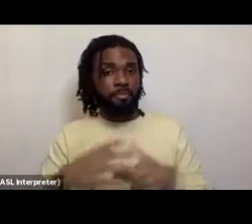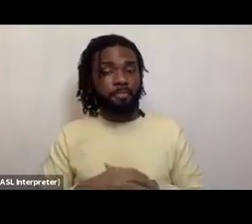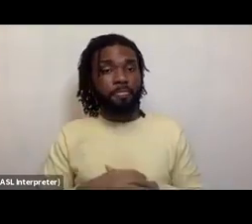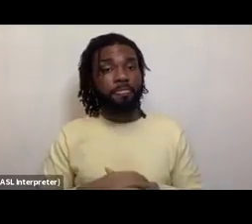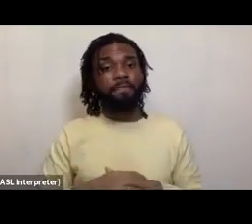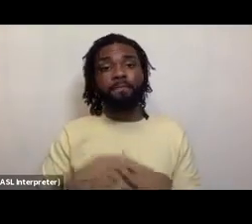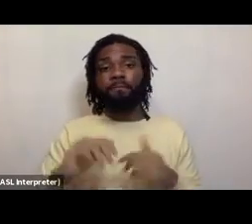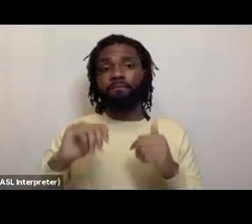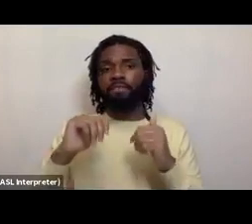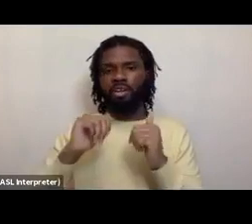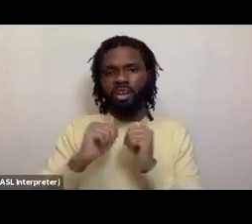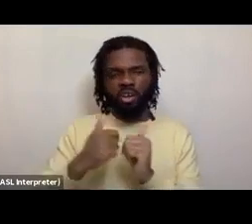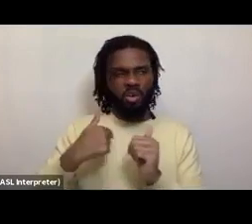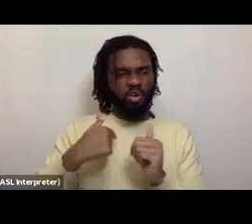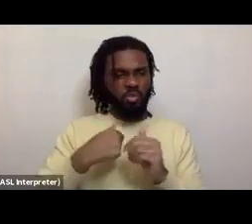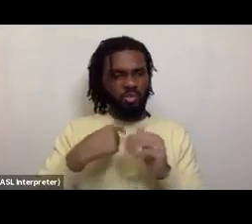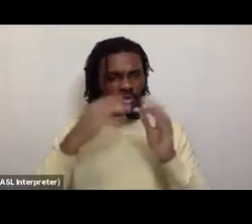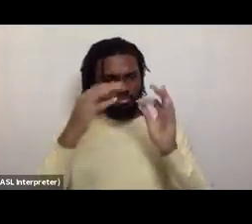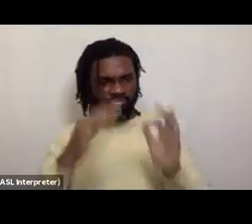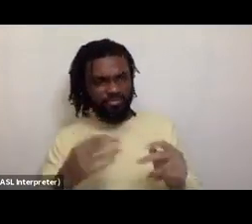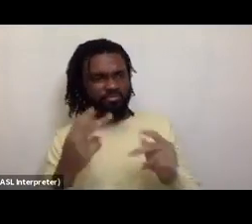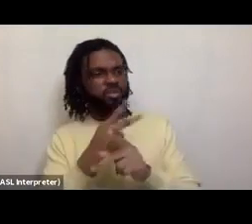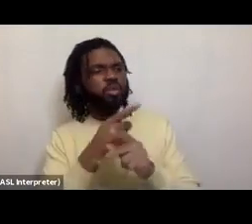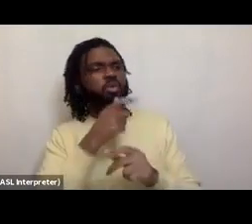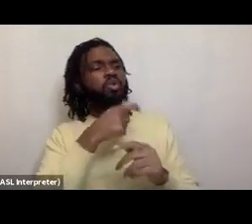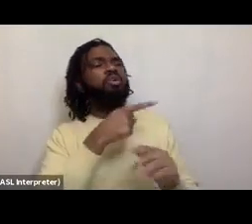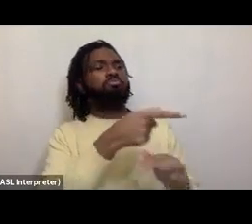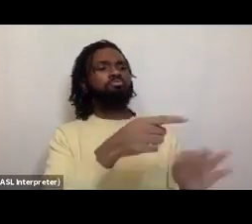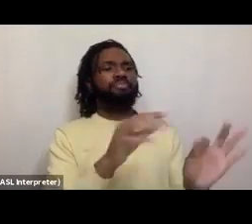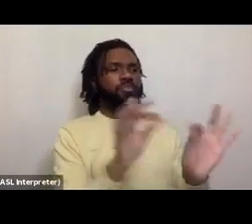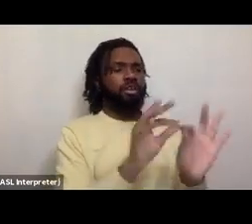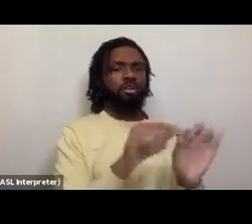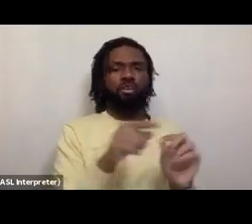who has value and who is disposable